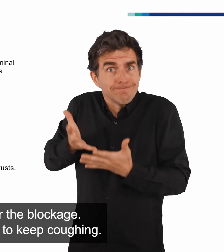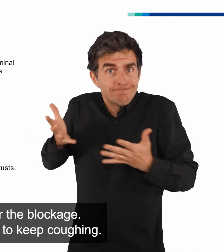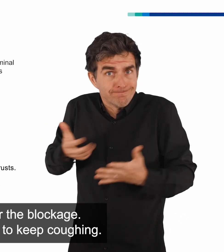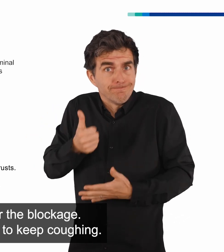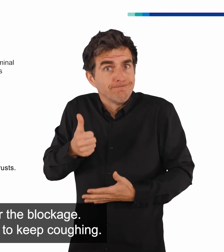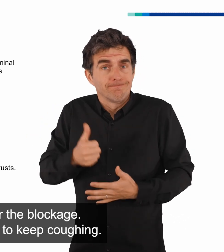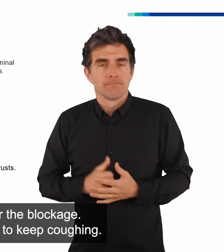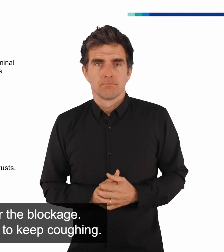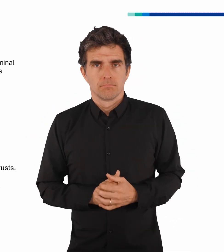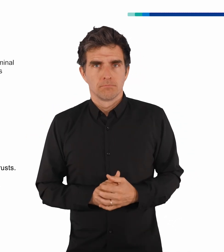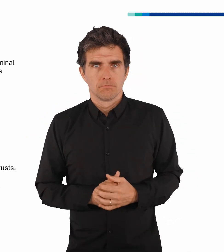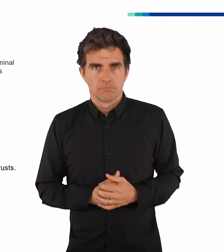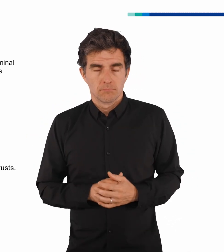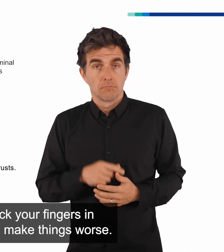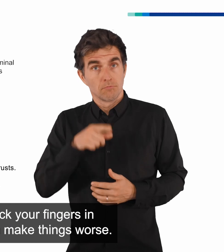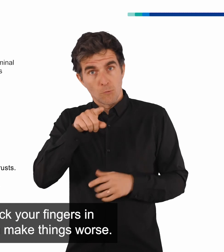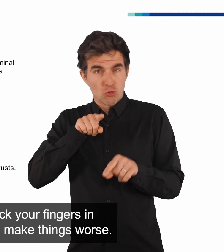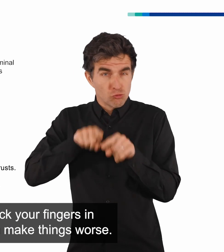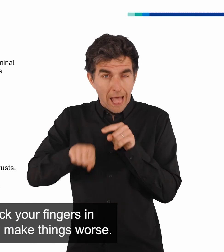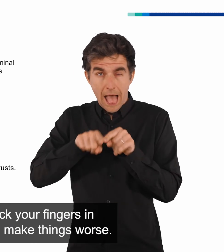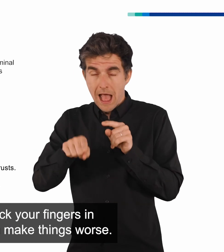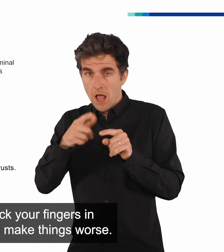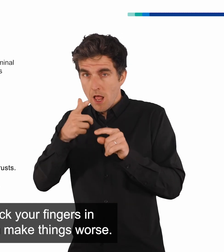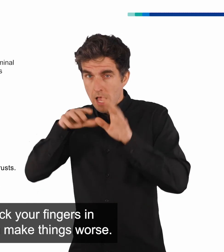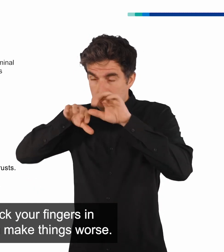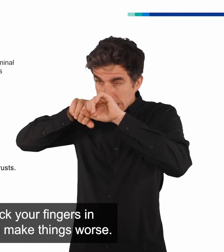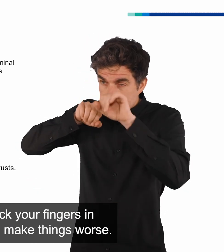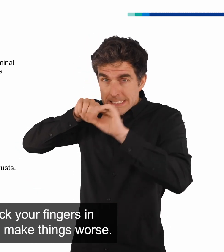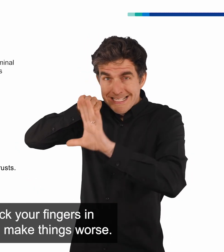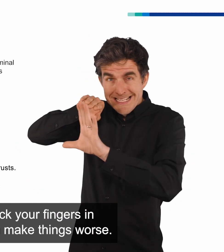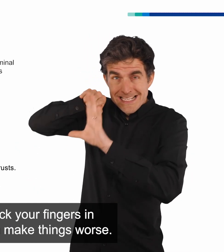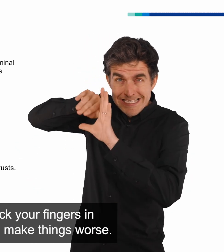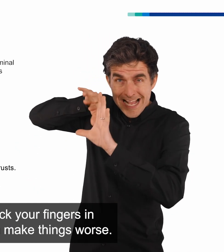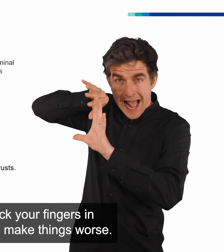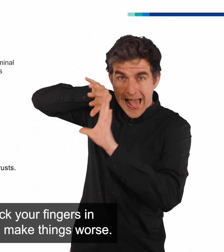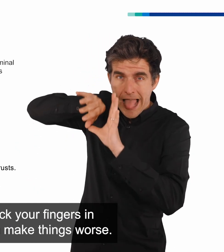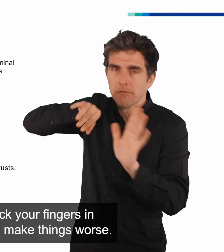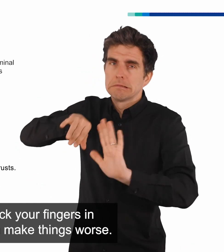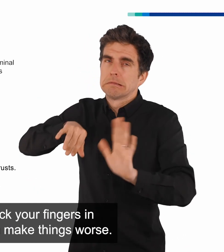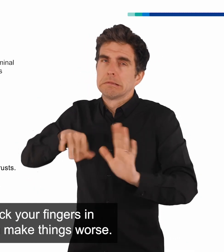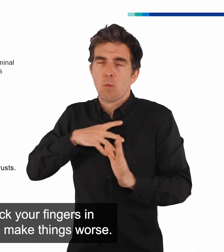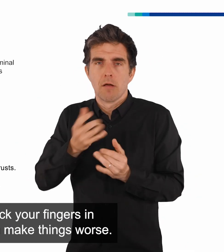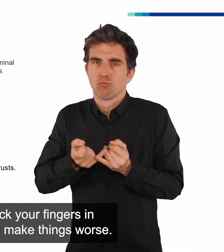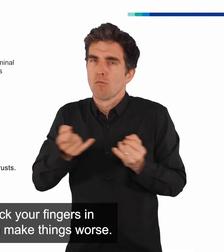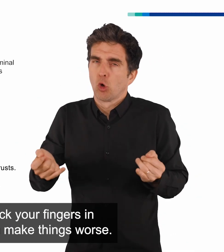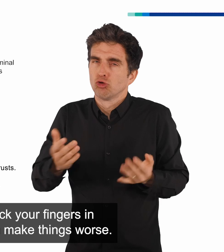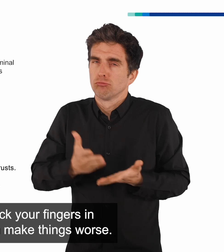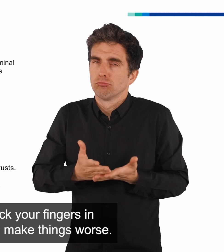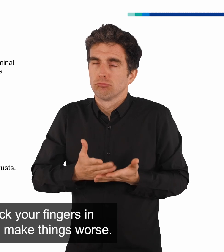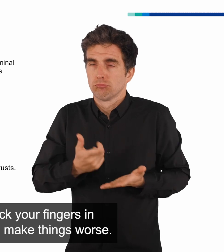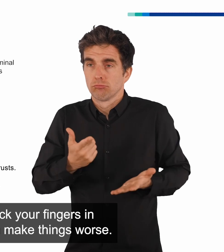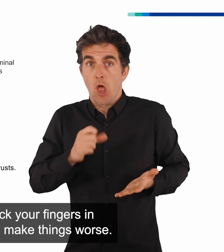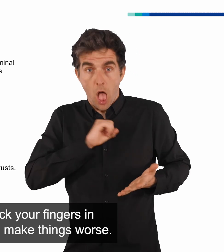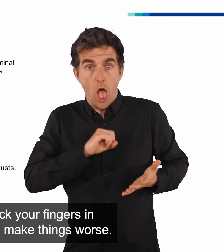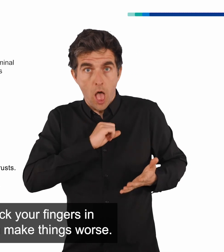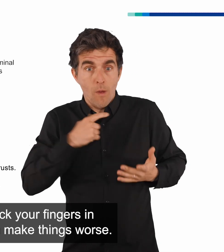act. 1. Give 5 strong back blows. Hit between their shoulder blades with the palm of your